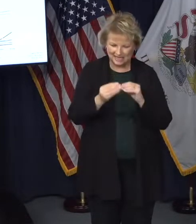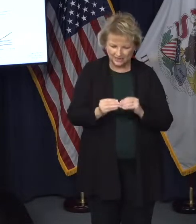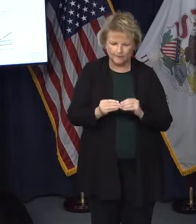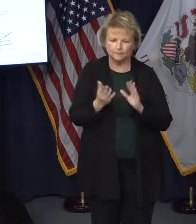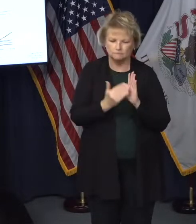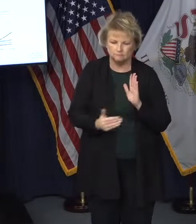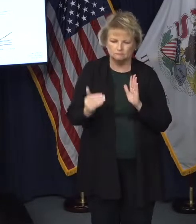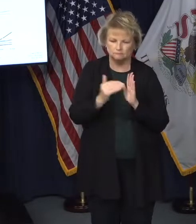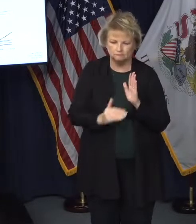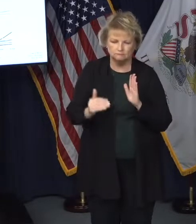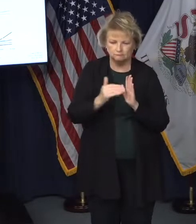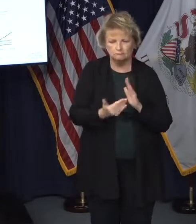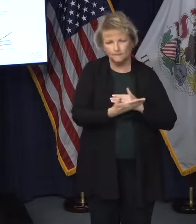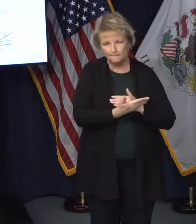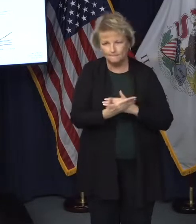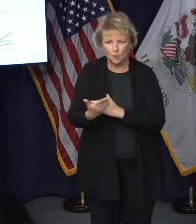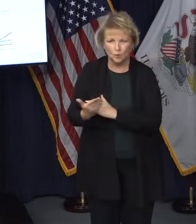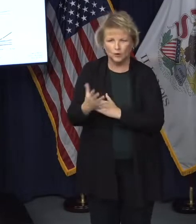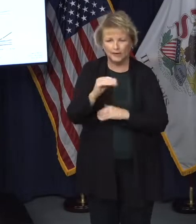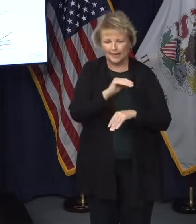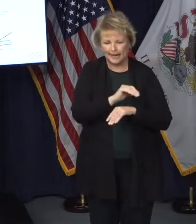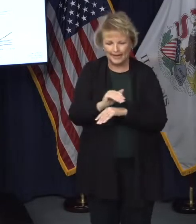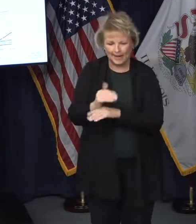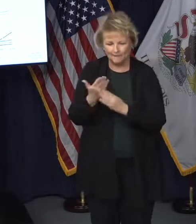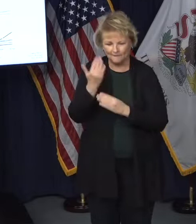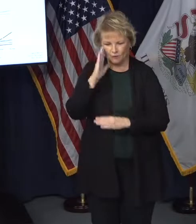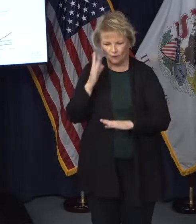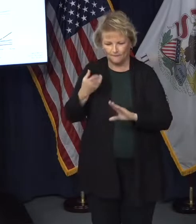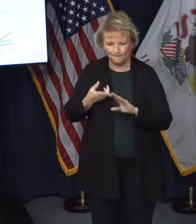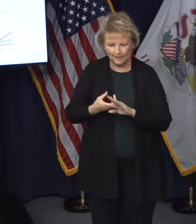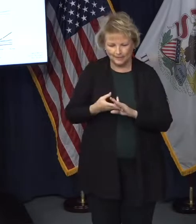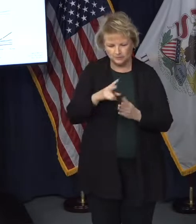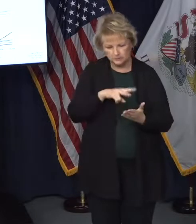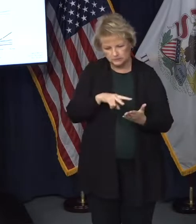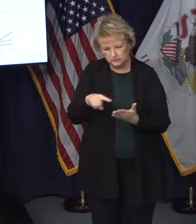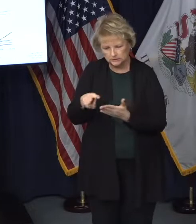several times every morning and the night before I go to bed.